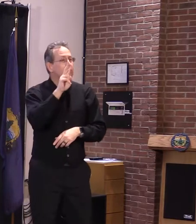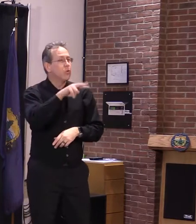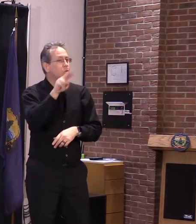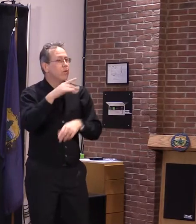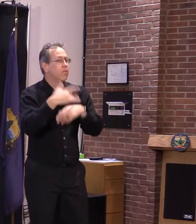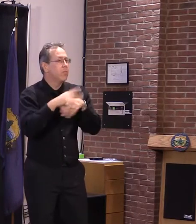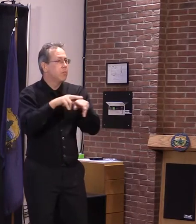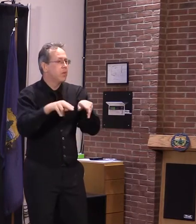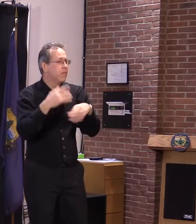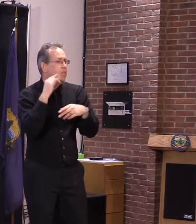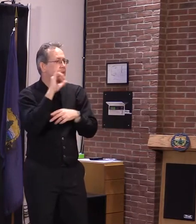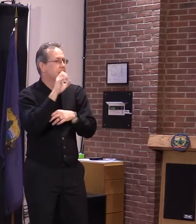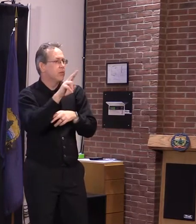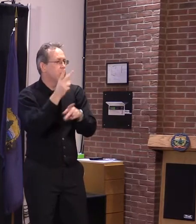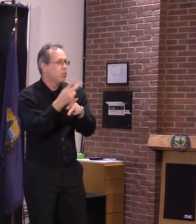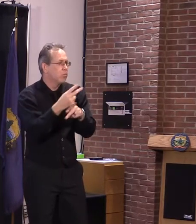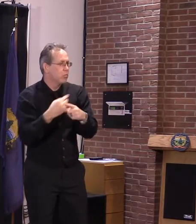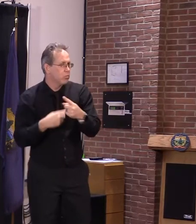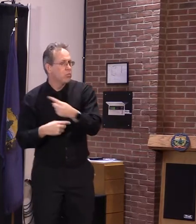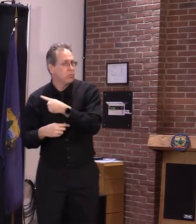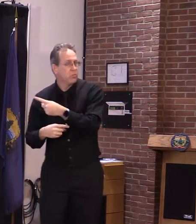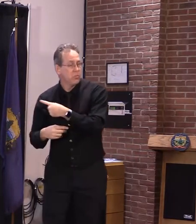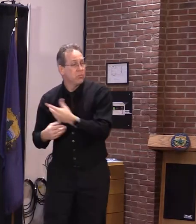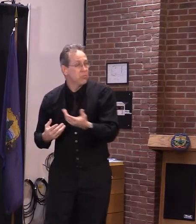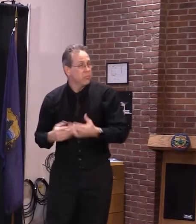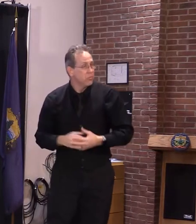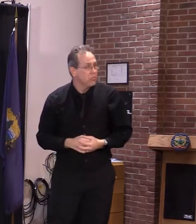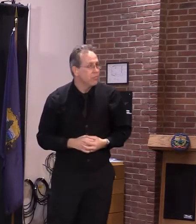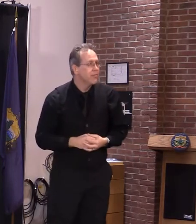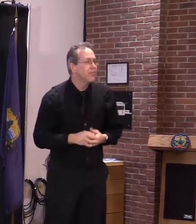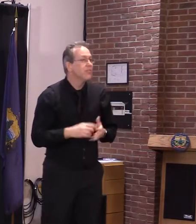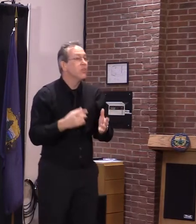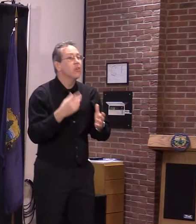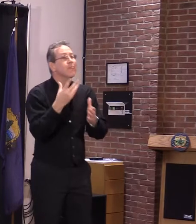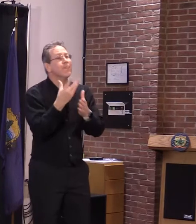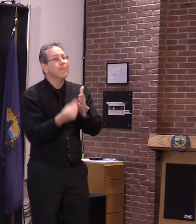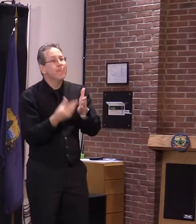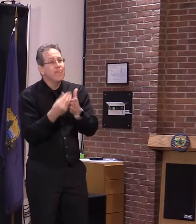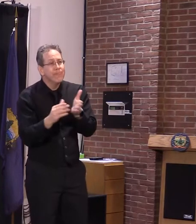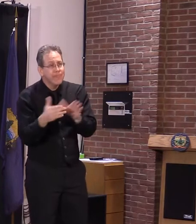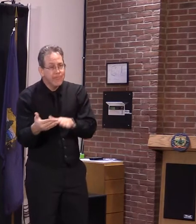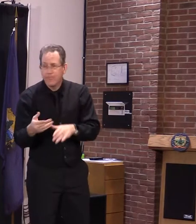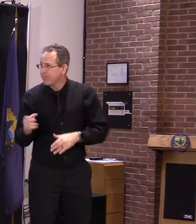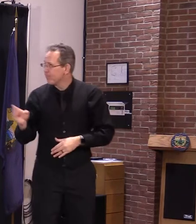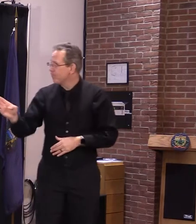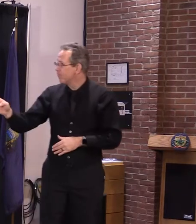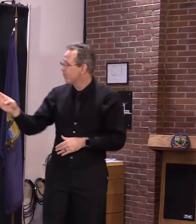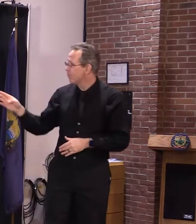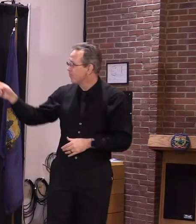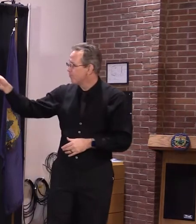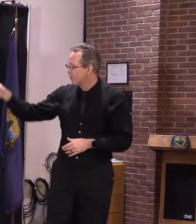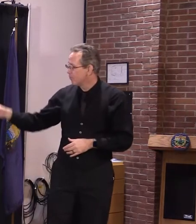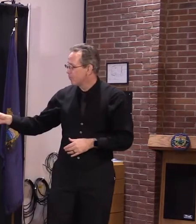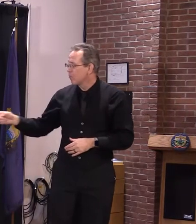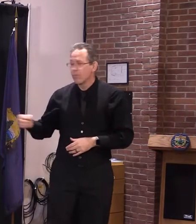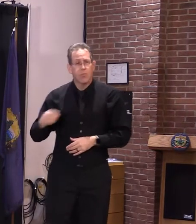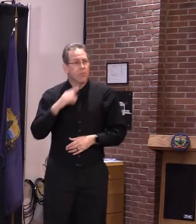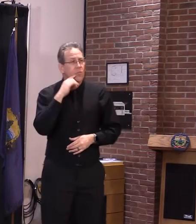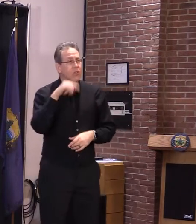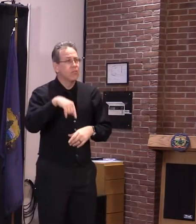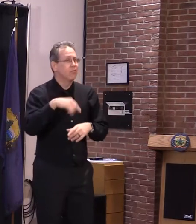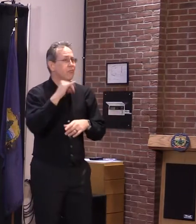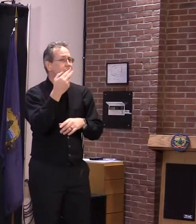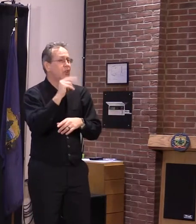hospitals. So looking at our COVID-19 fatalities, now 523 fatalities for the